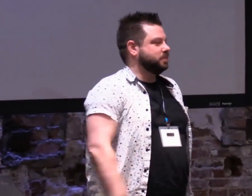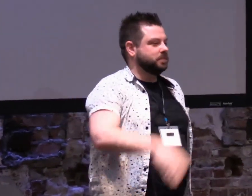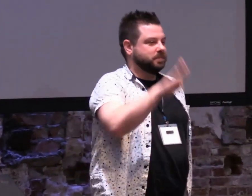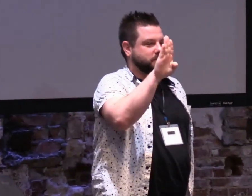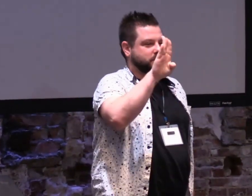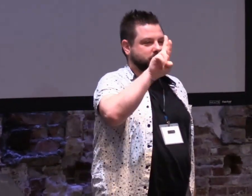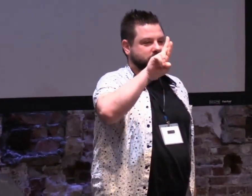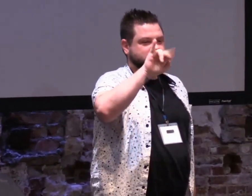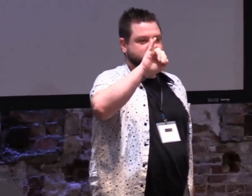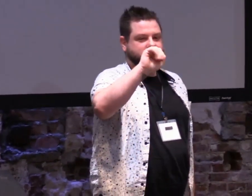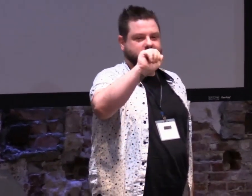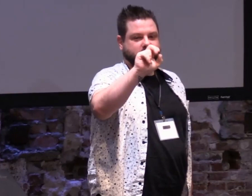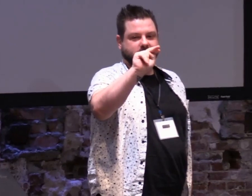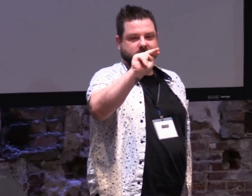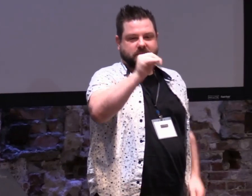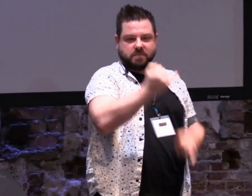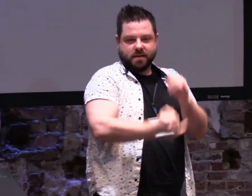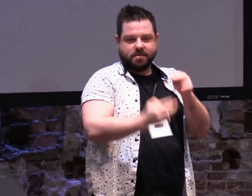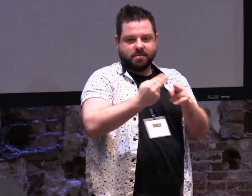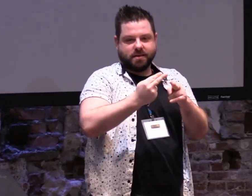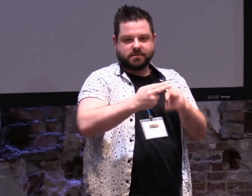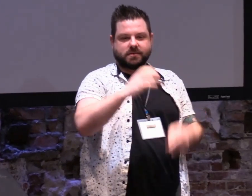Hi, everyone. My name is